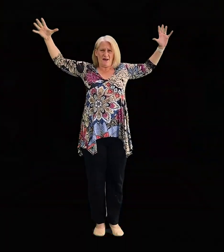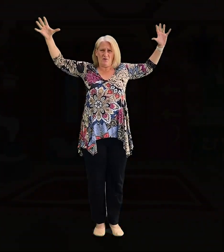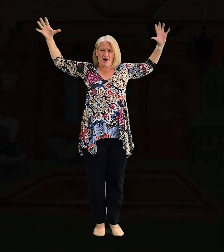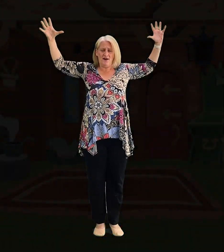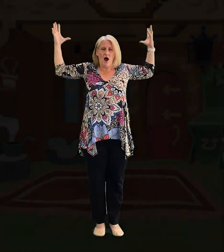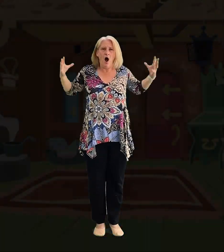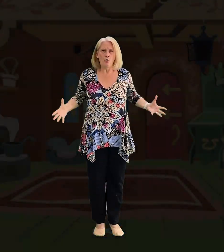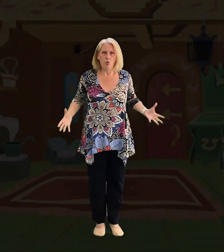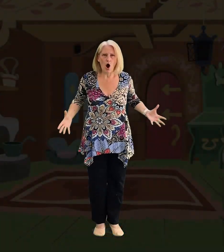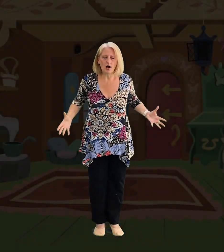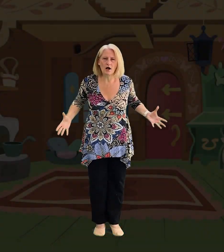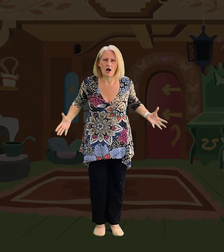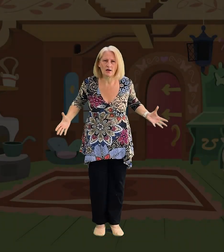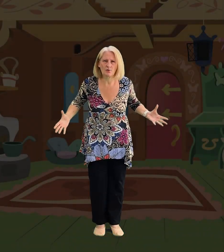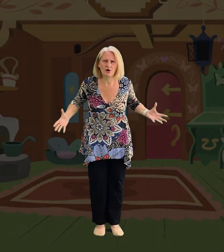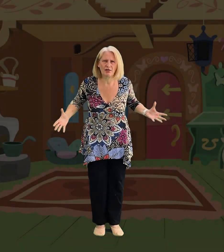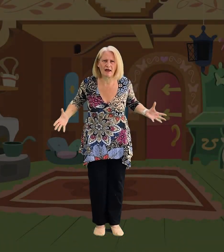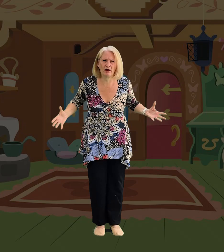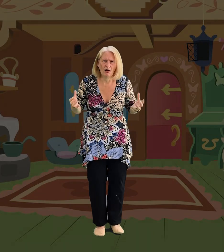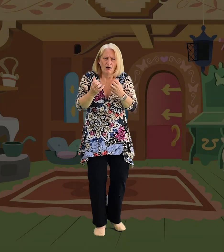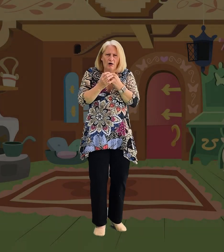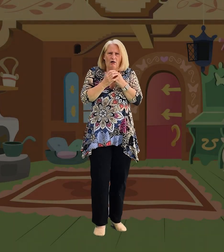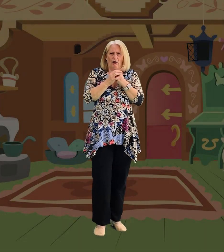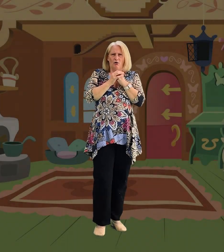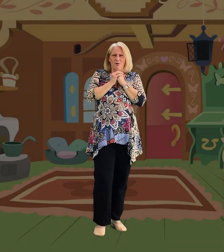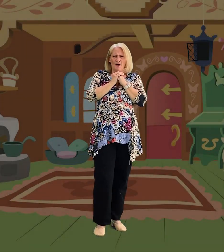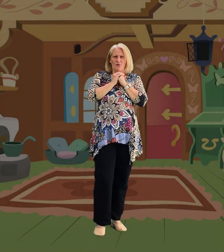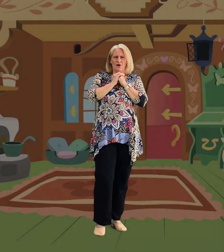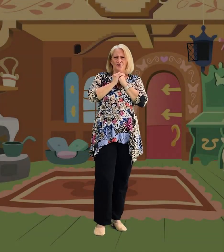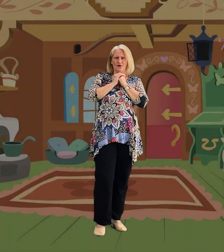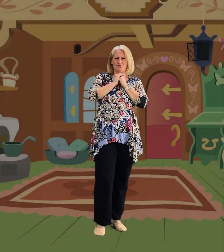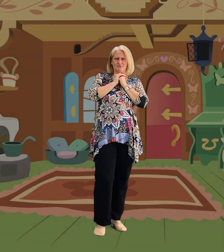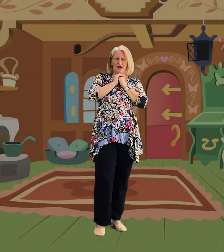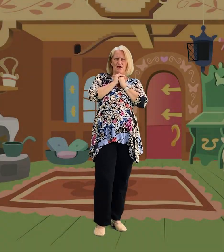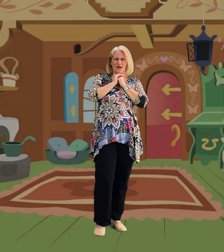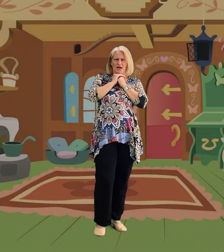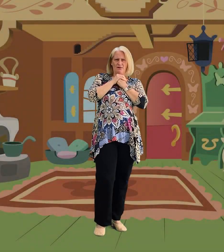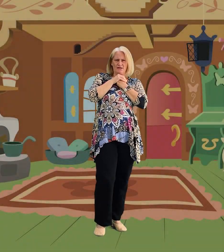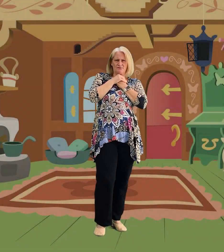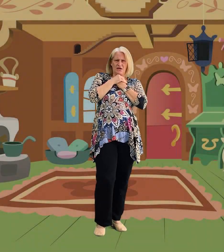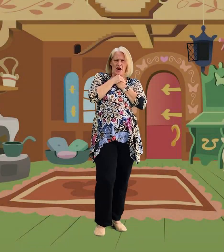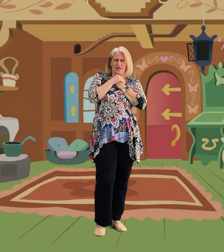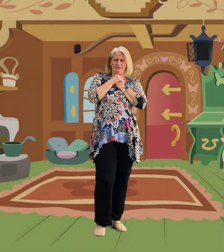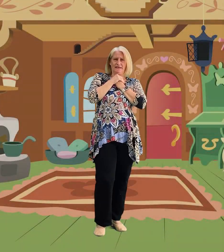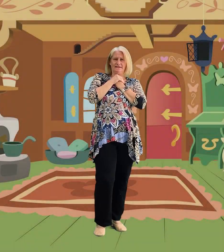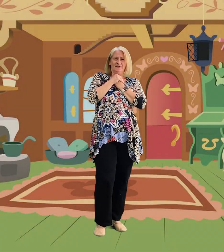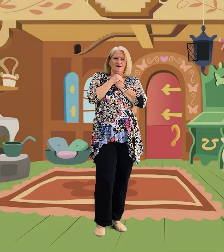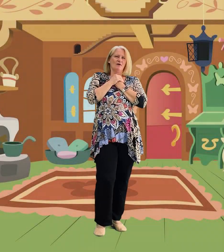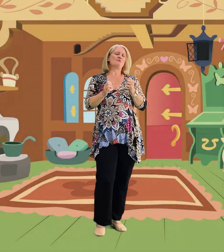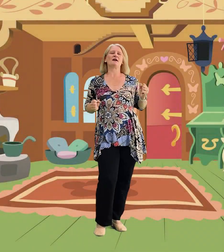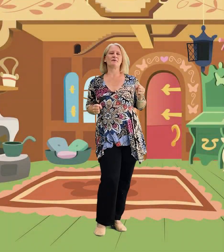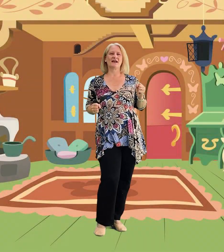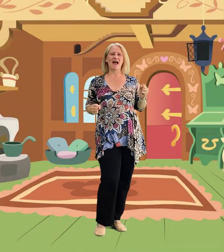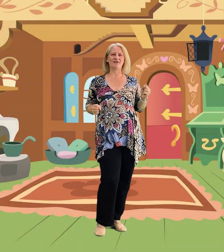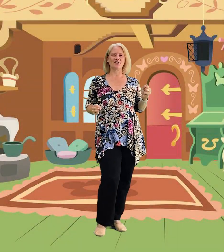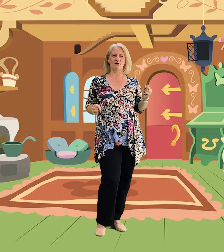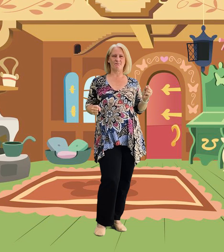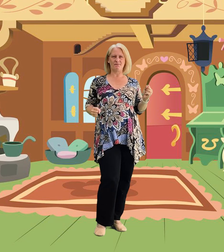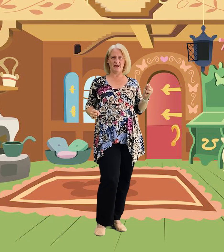a big one? What colour were they? Oh, my word. bears scared me. Right. We're going to have a go at being